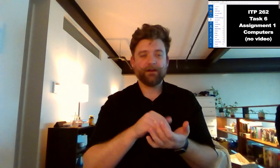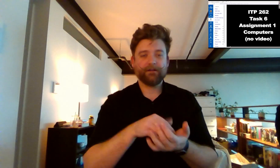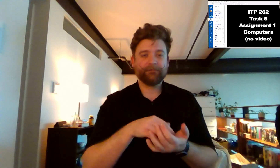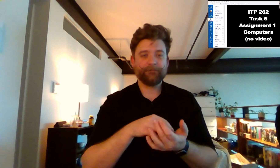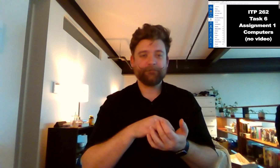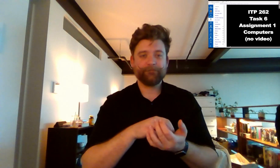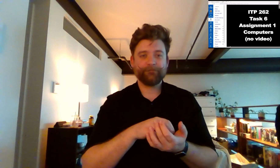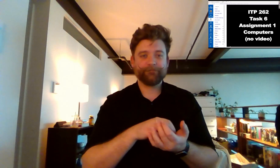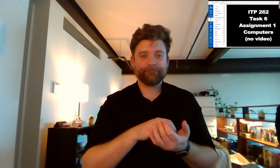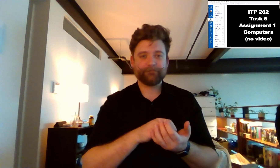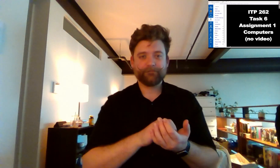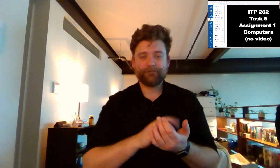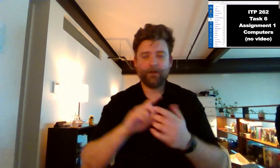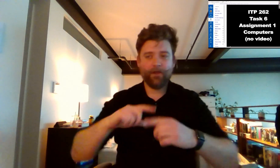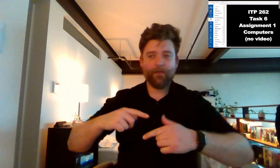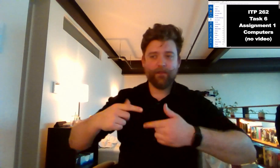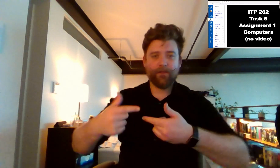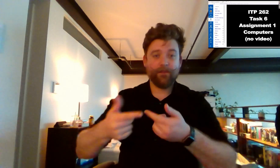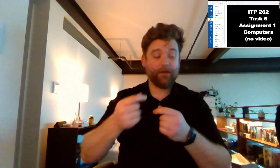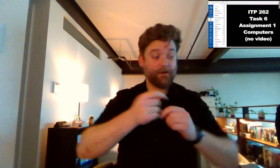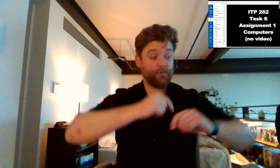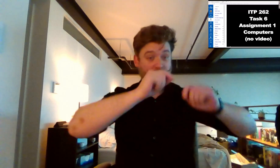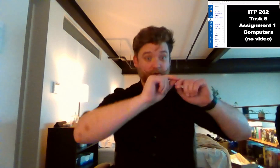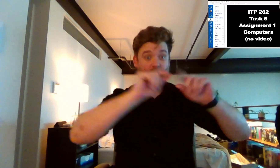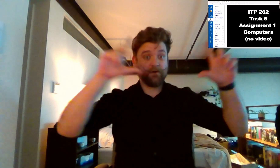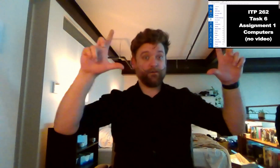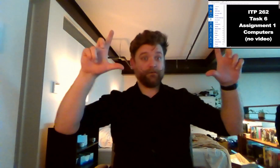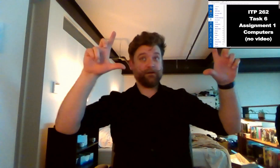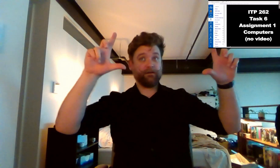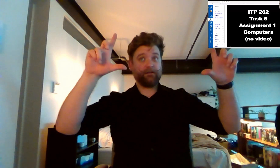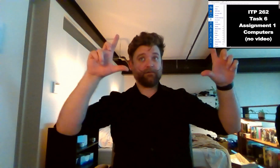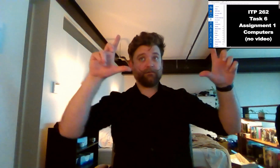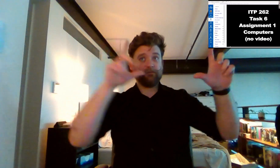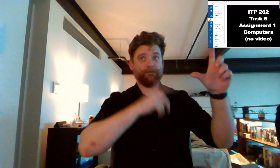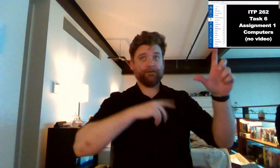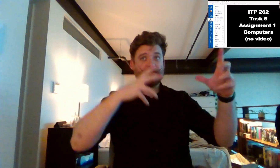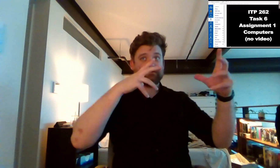Then when you click on it and you open it up, it's a very beautiful document there.